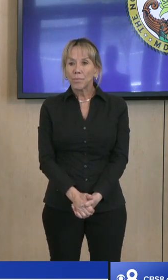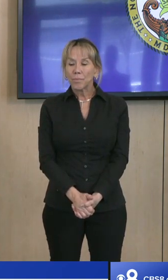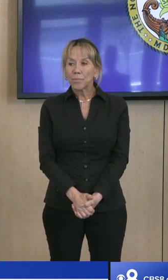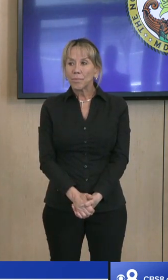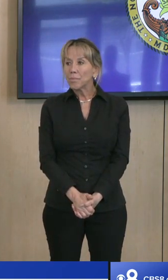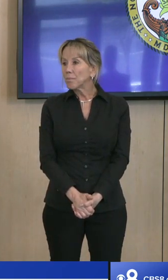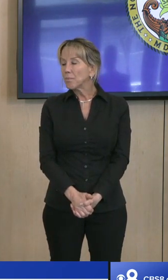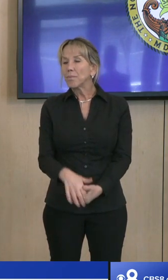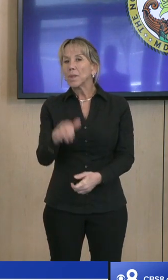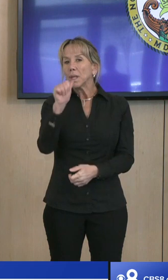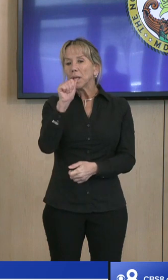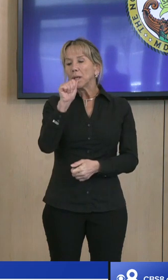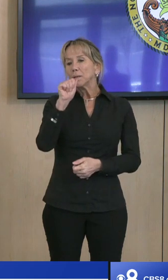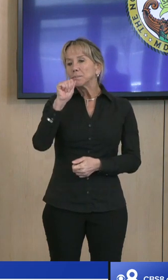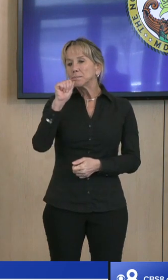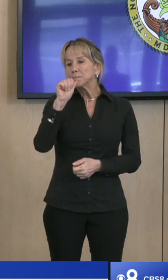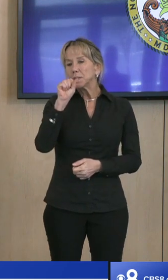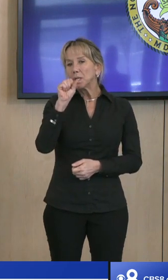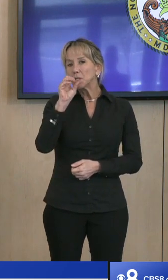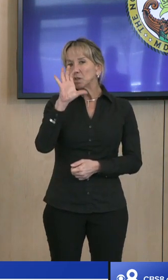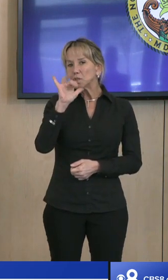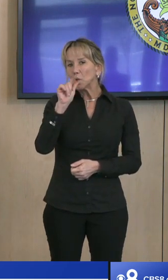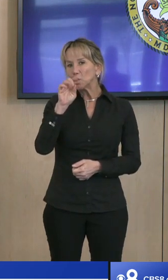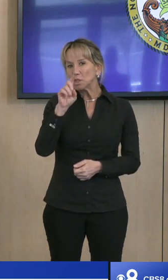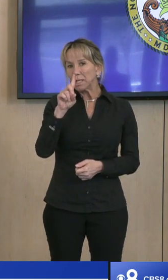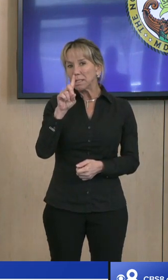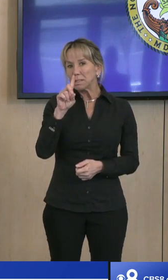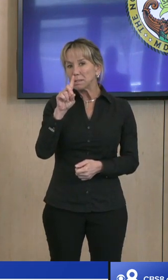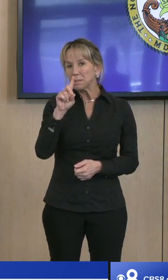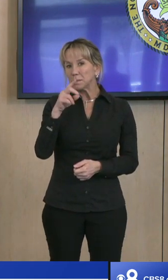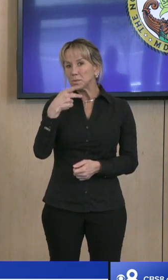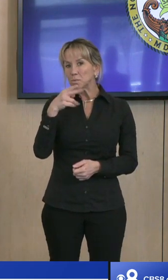Will the Associated Press reporter please state your name and question?